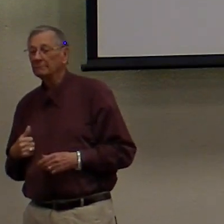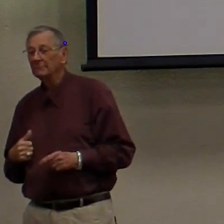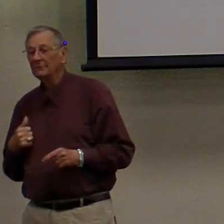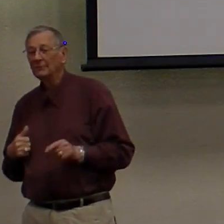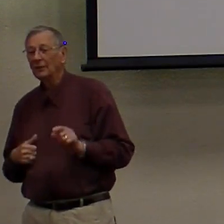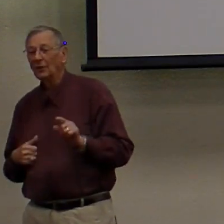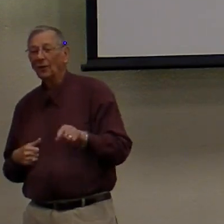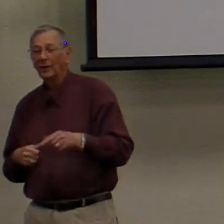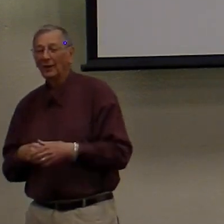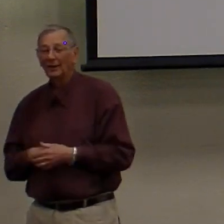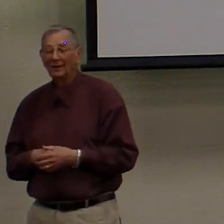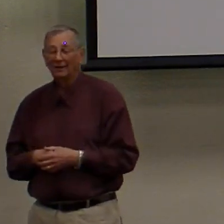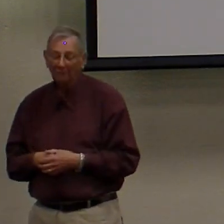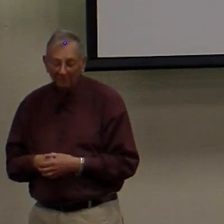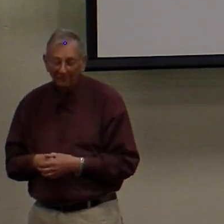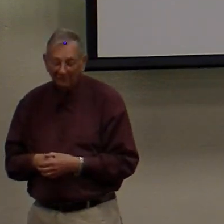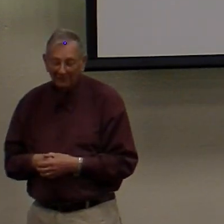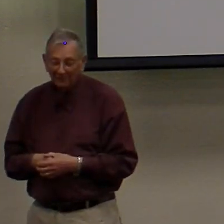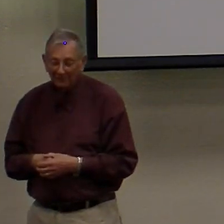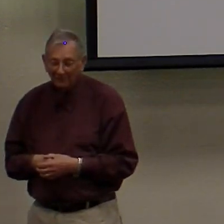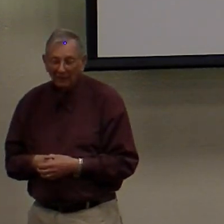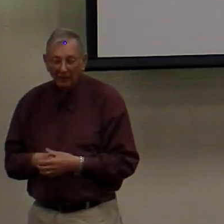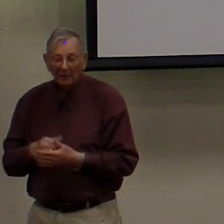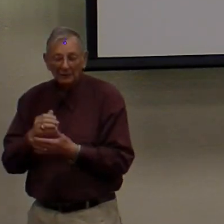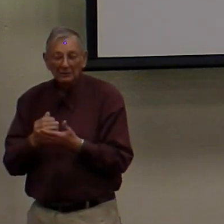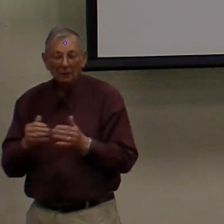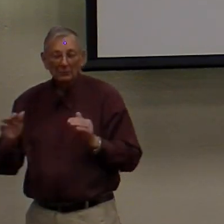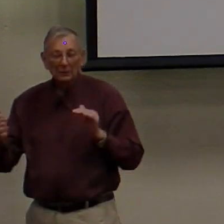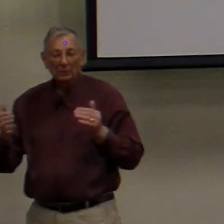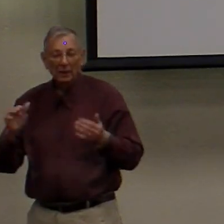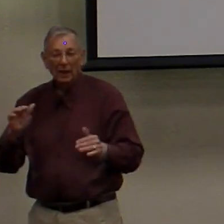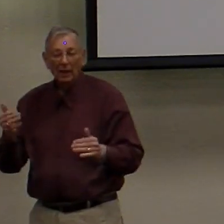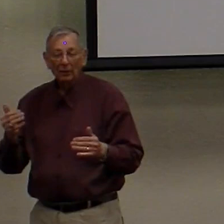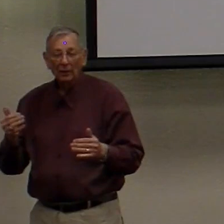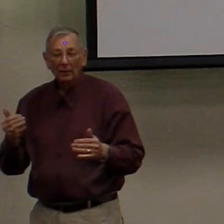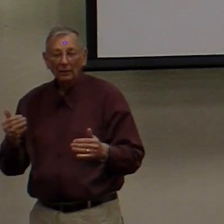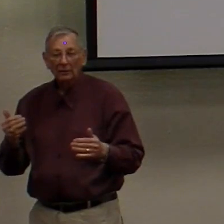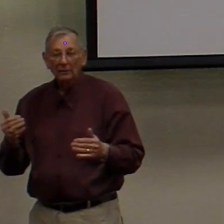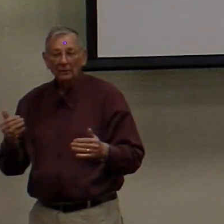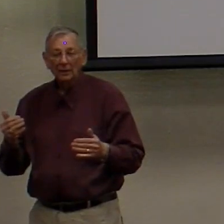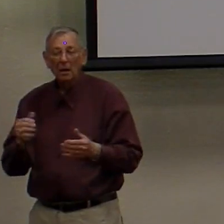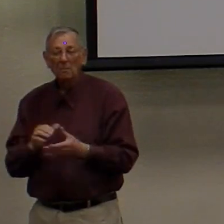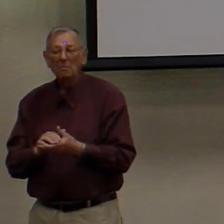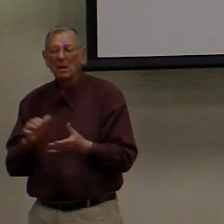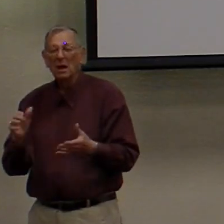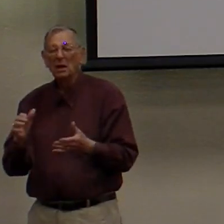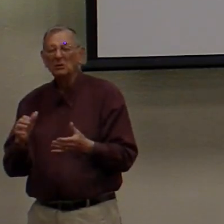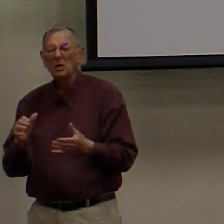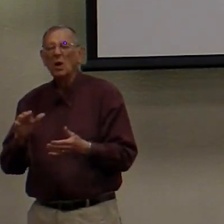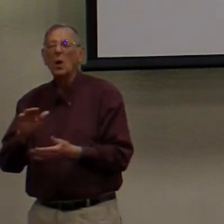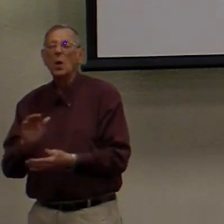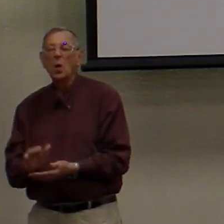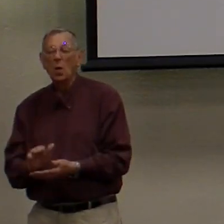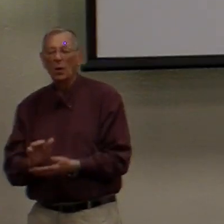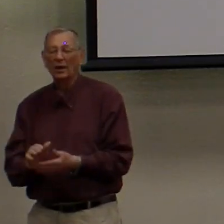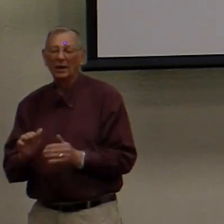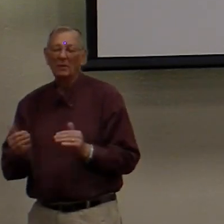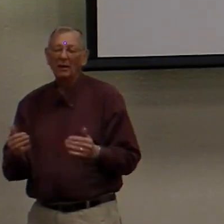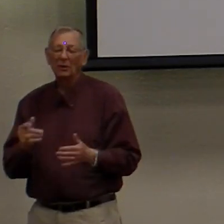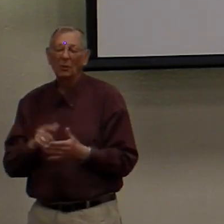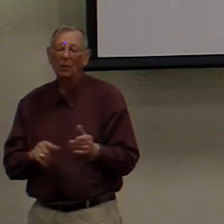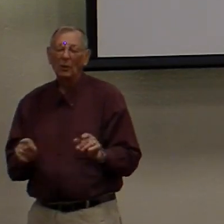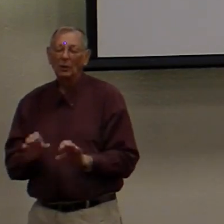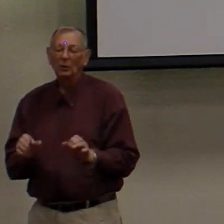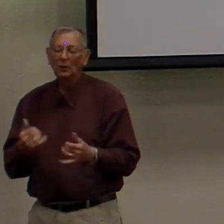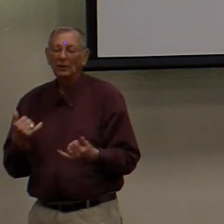there. Well, there's some similarities. Now, that's obviously a much lower scale than where we're